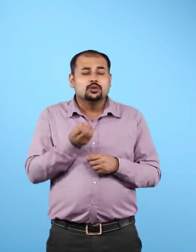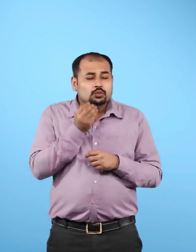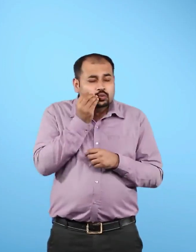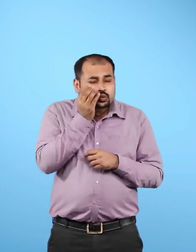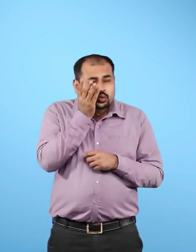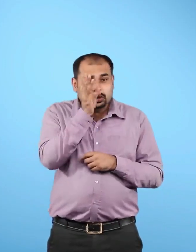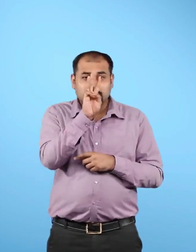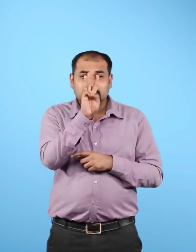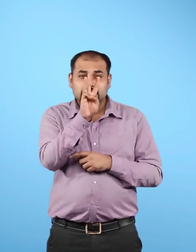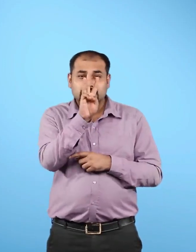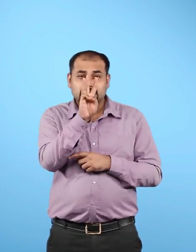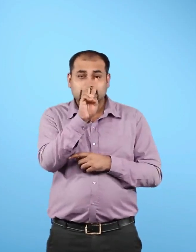day.